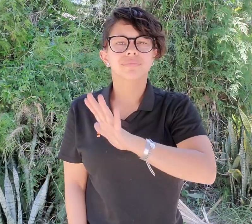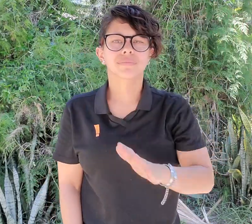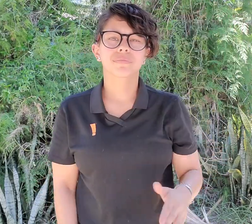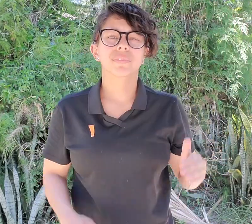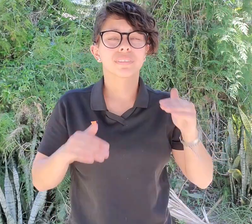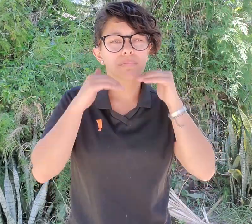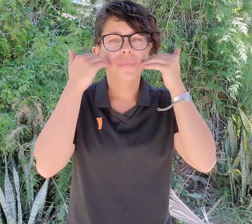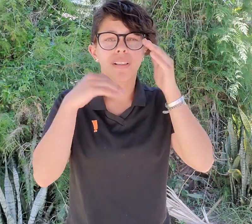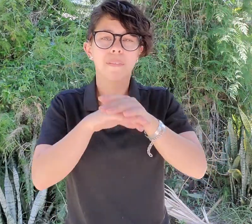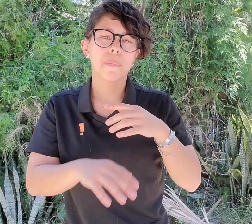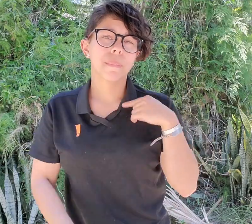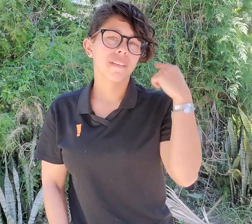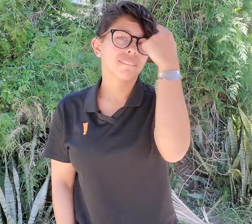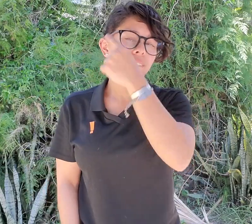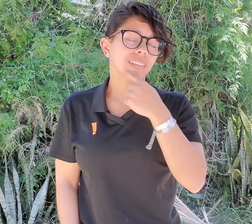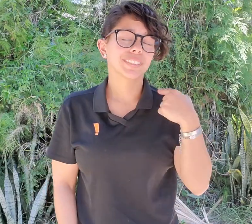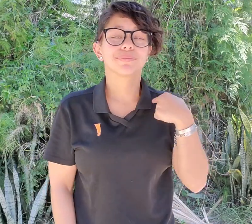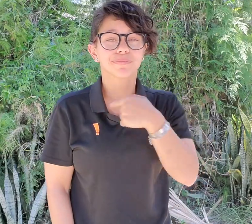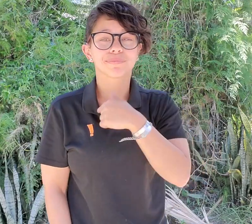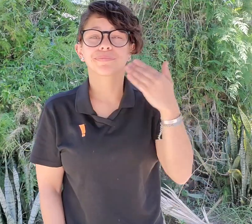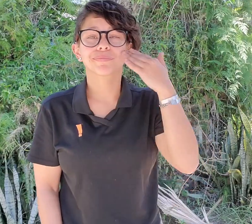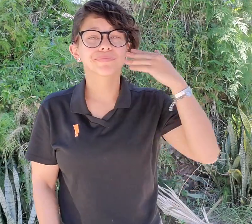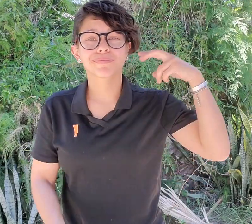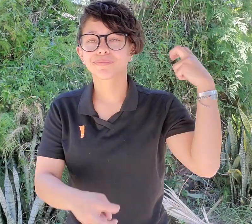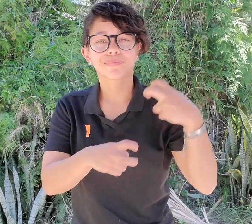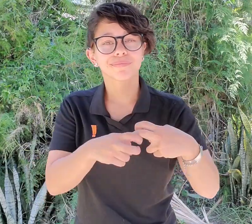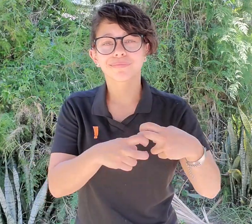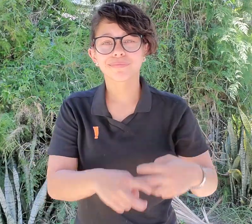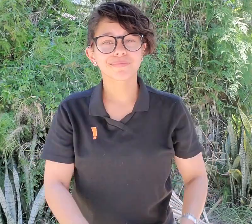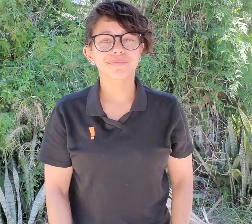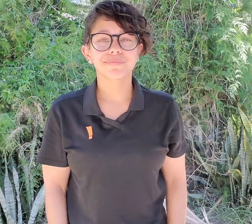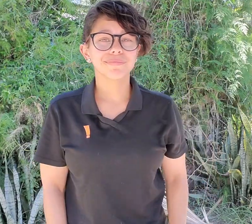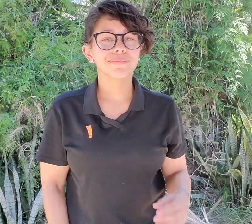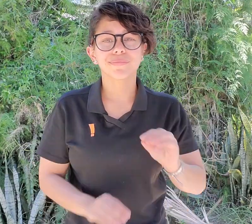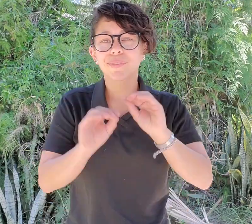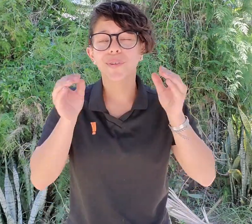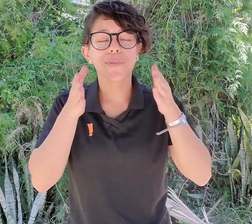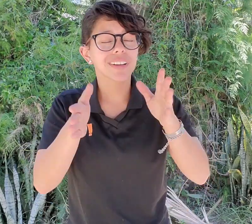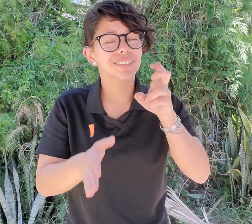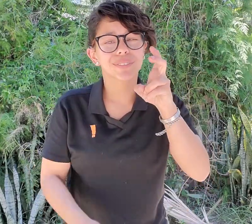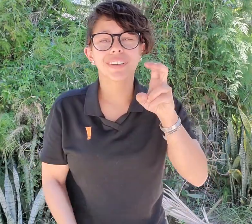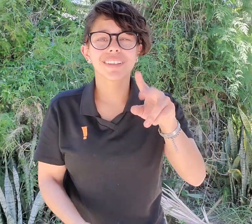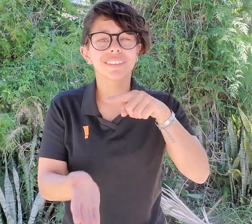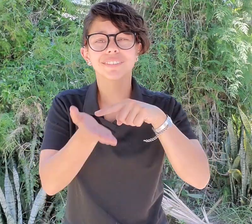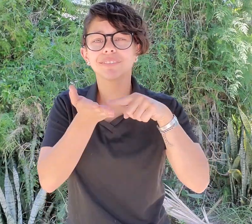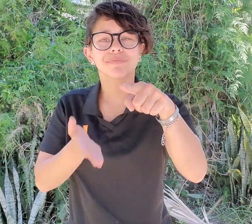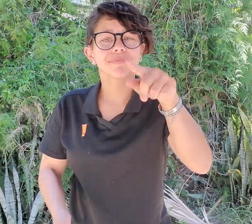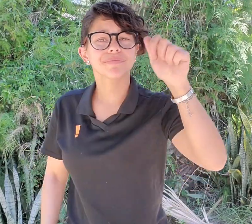dark, smile in my face when we all know it's hard. There's no way to ever